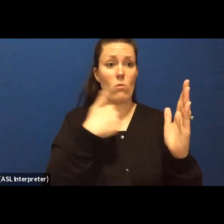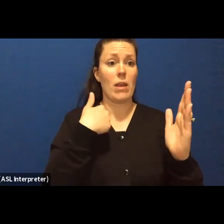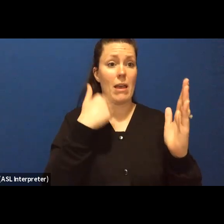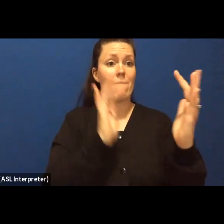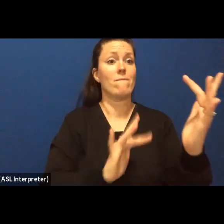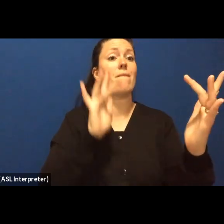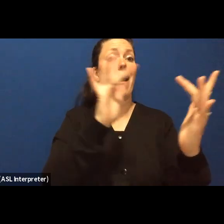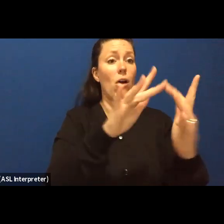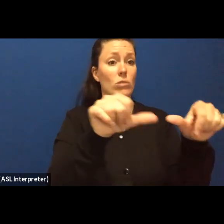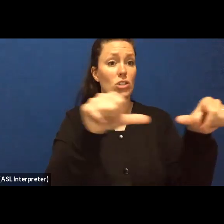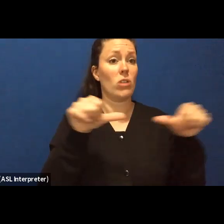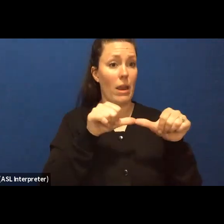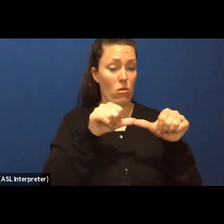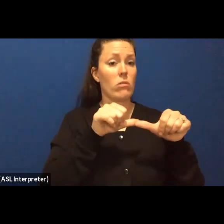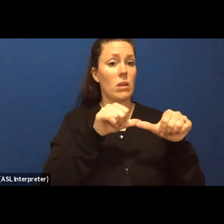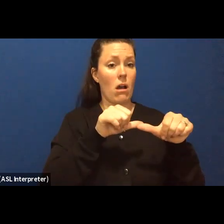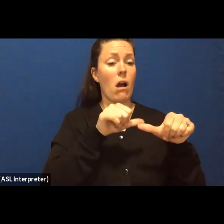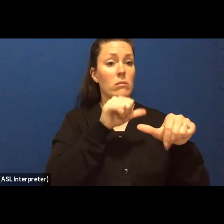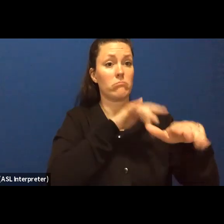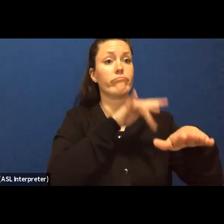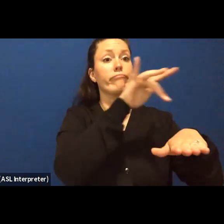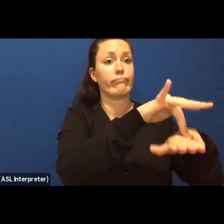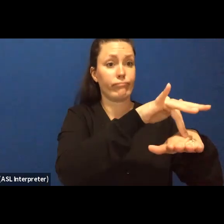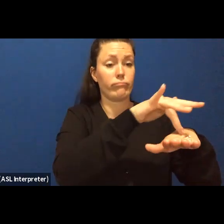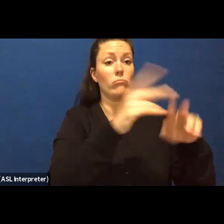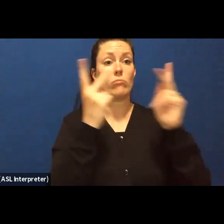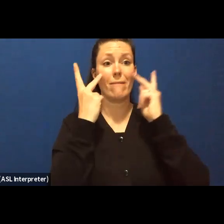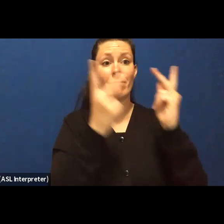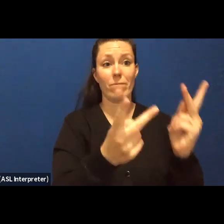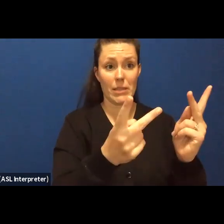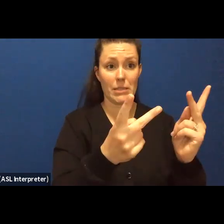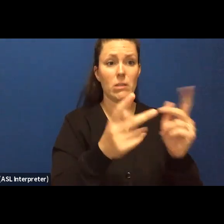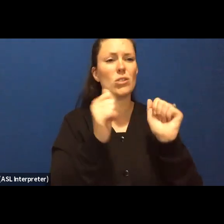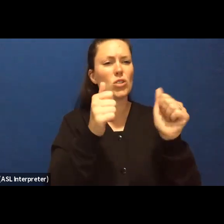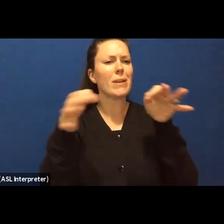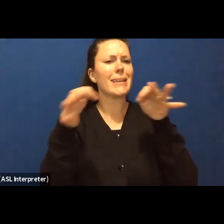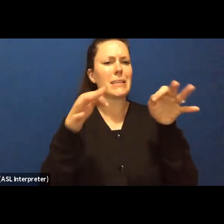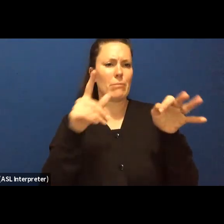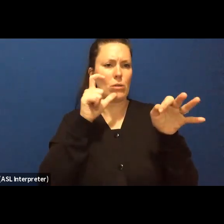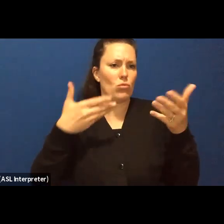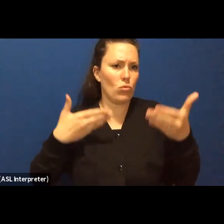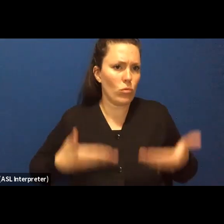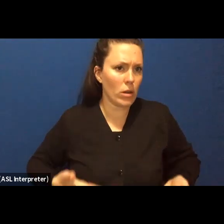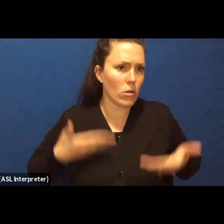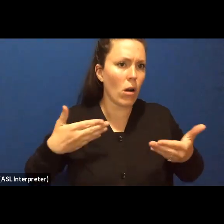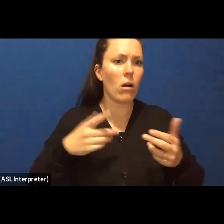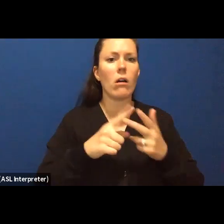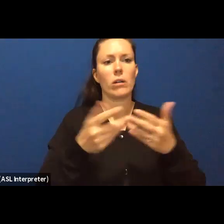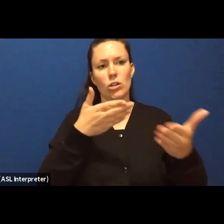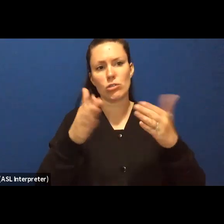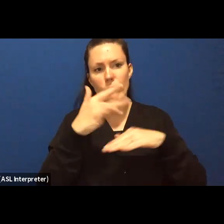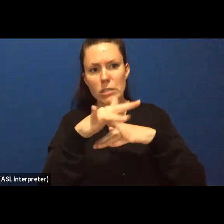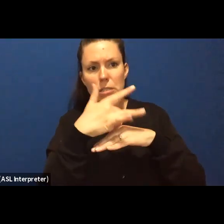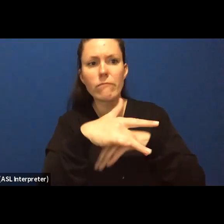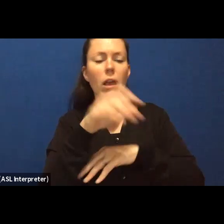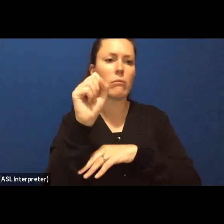locations so we can let folks know, hey, this is who we are, and these are the types of services we